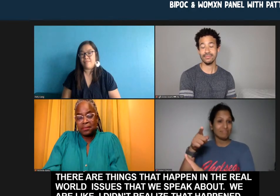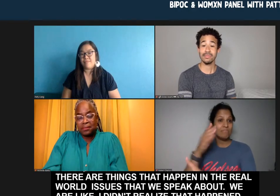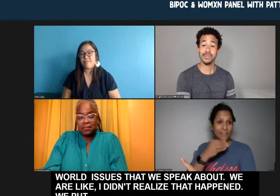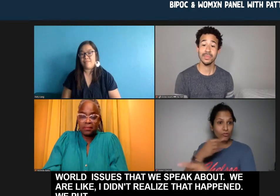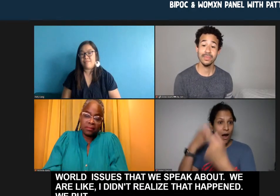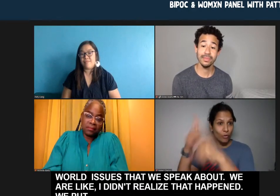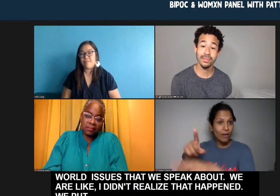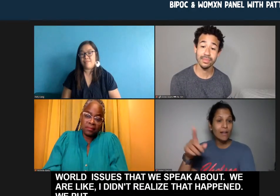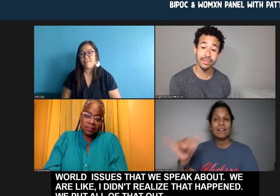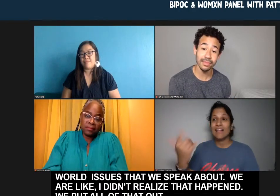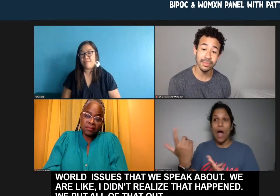minds. So,